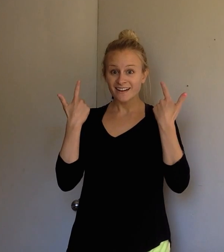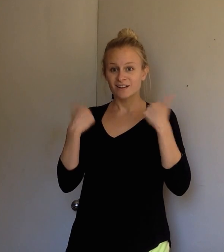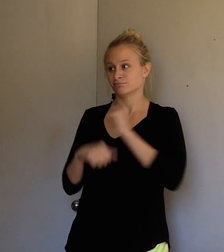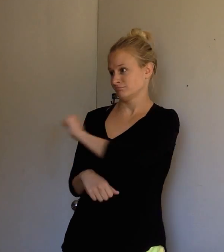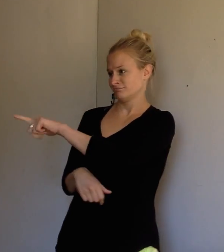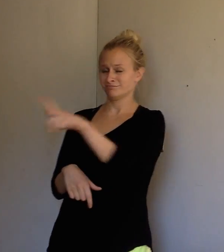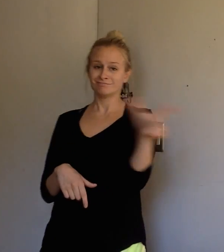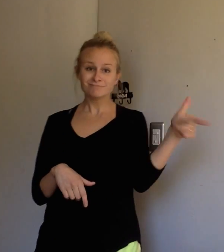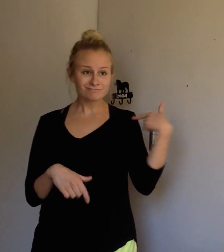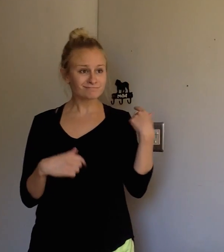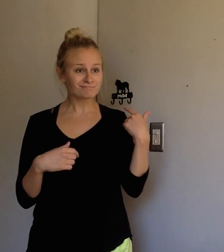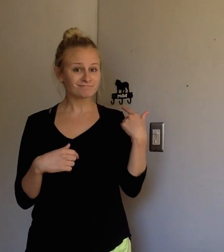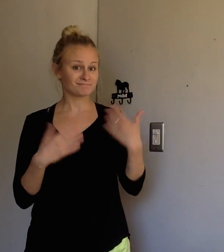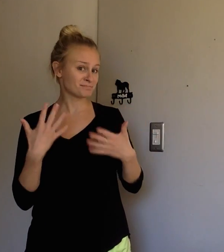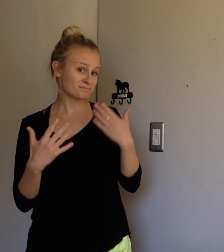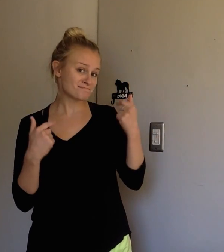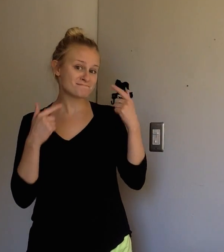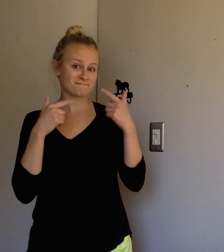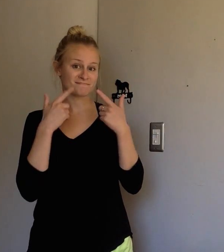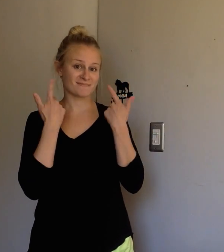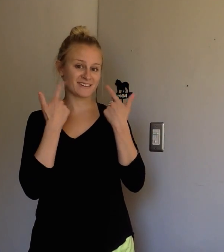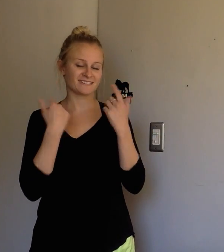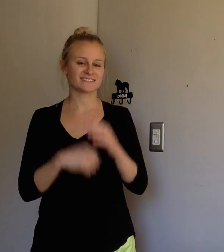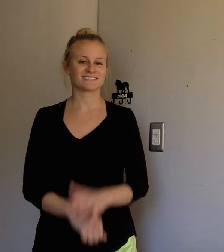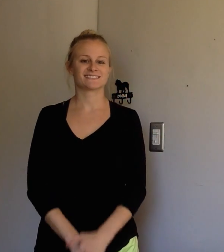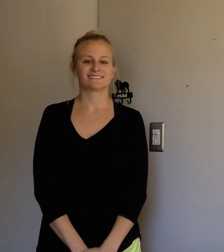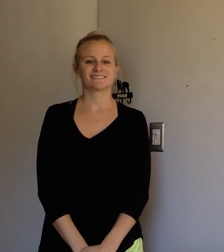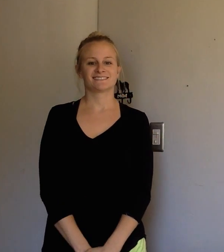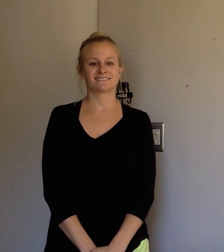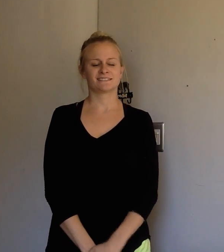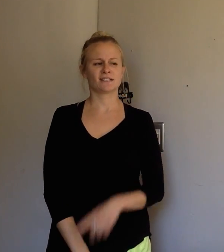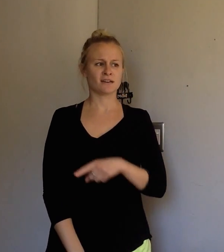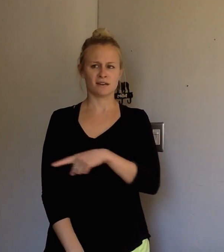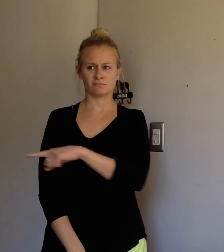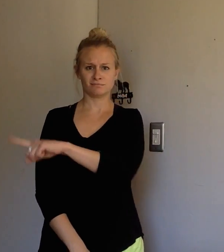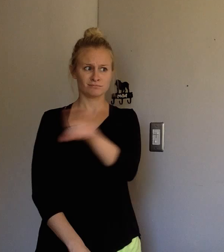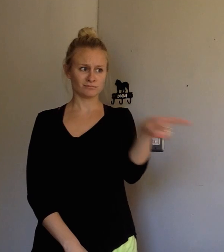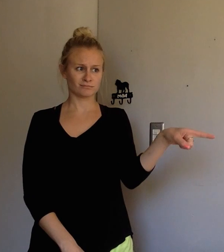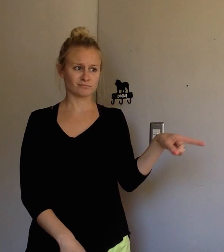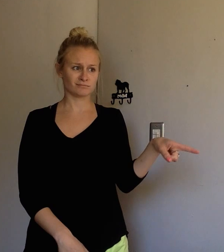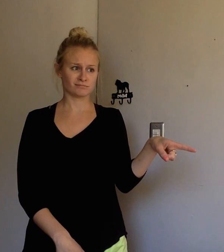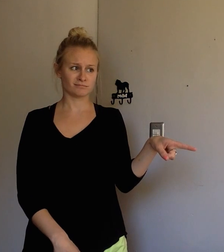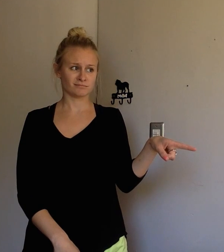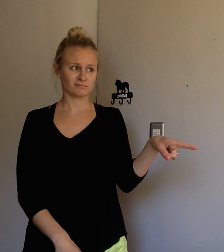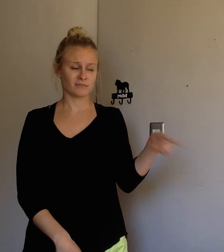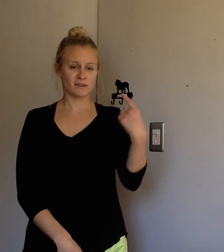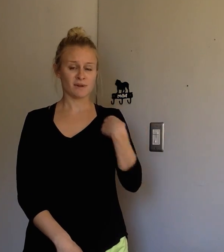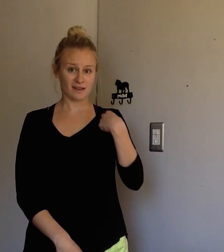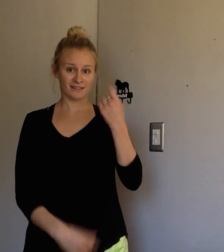lie. Now, something I've got very interested in is different kinds of laughter. And we have some